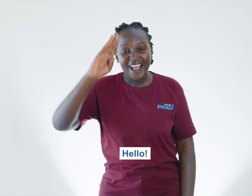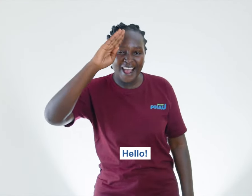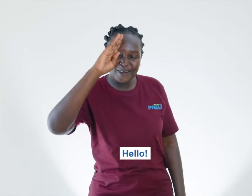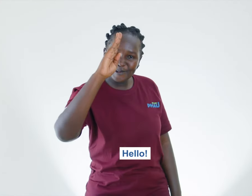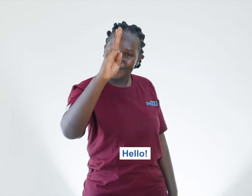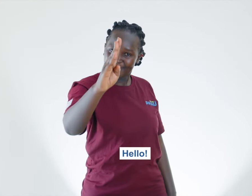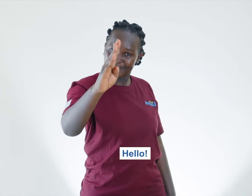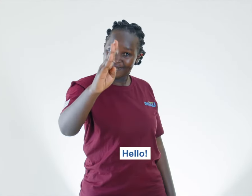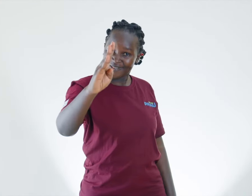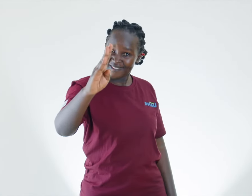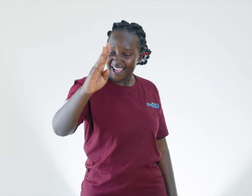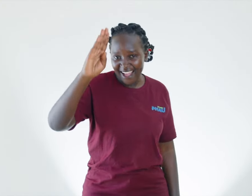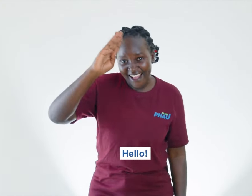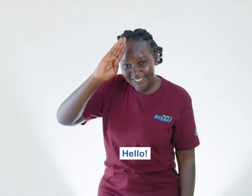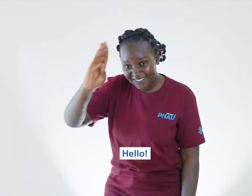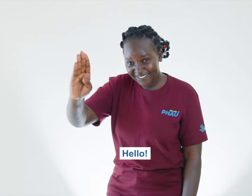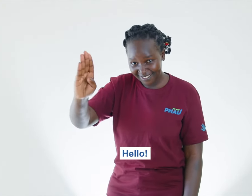Hello, hello,